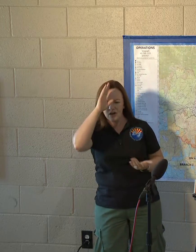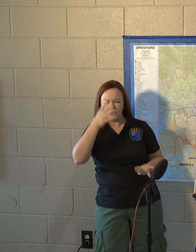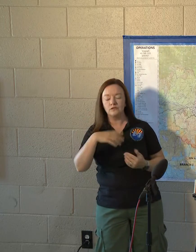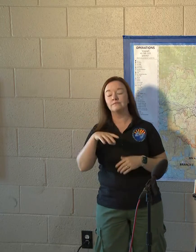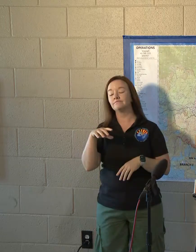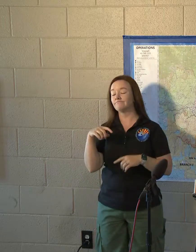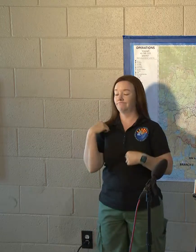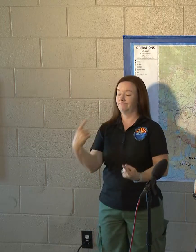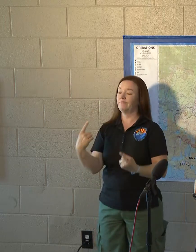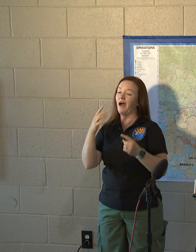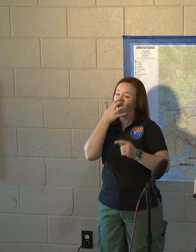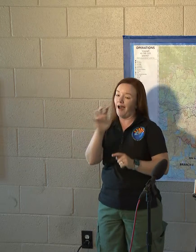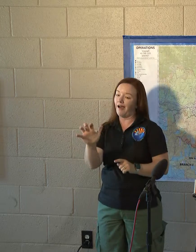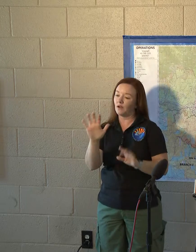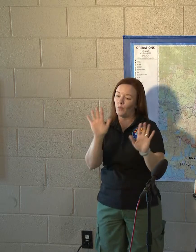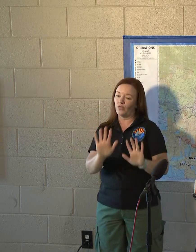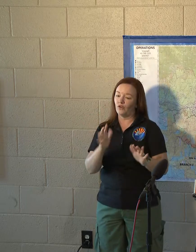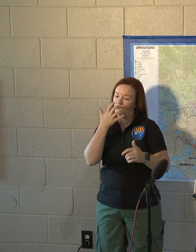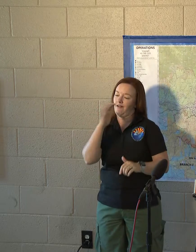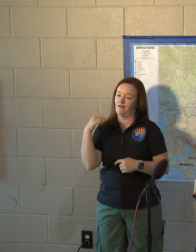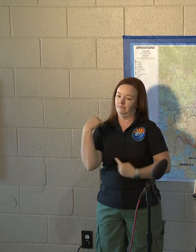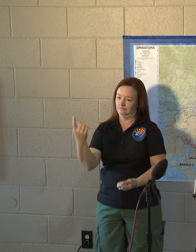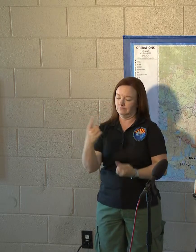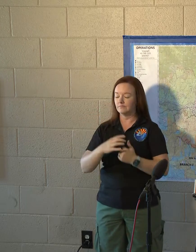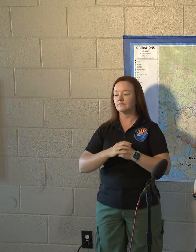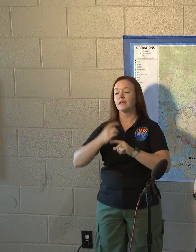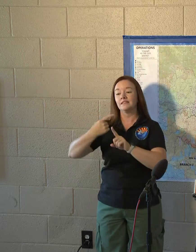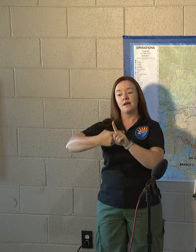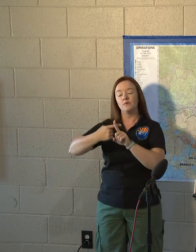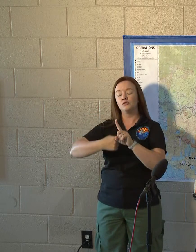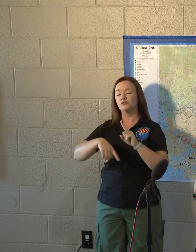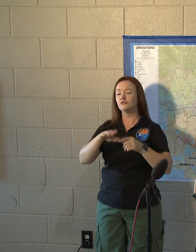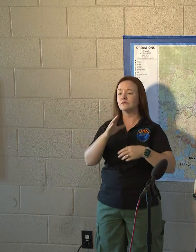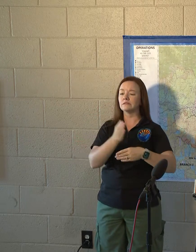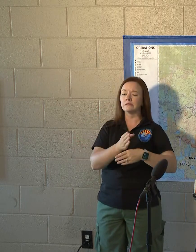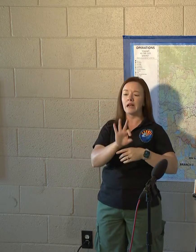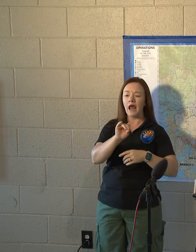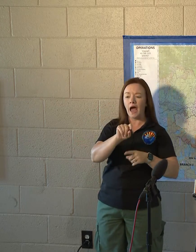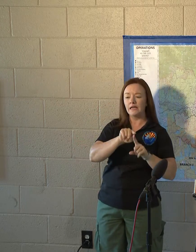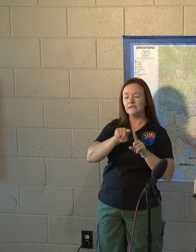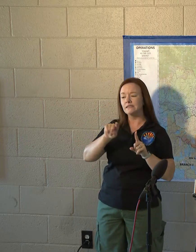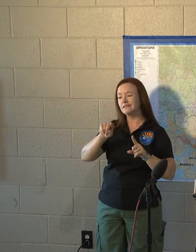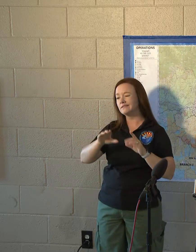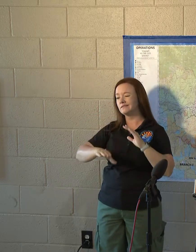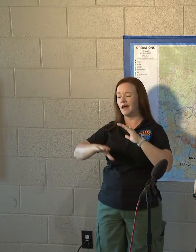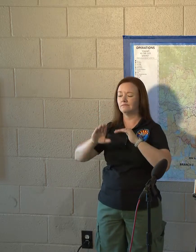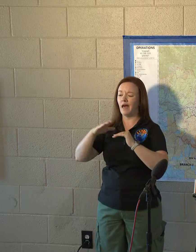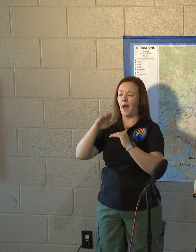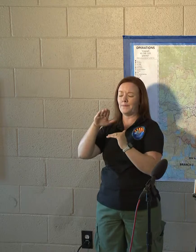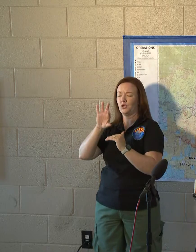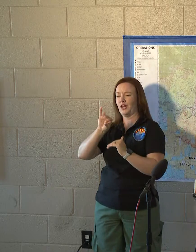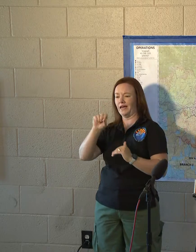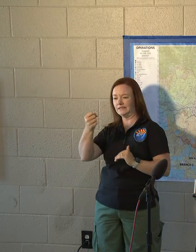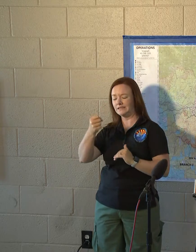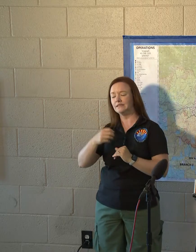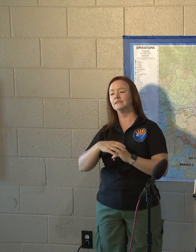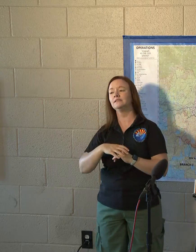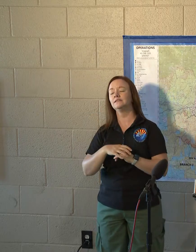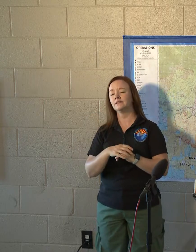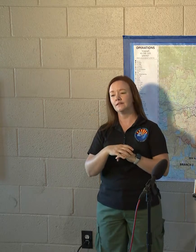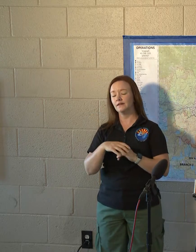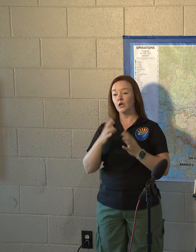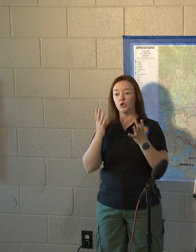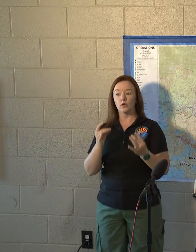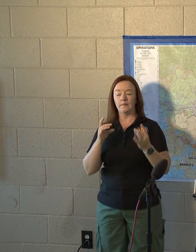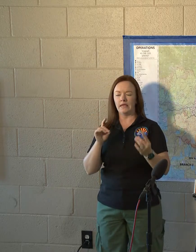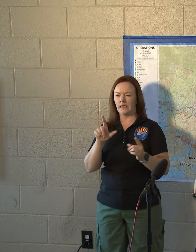has been hot. We've been dealing with temperatures in the mid to high 90s with single-digit humidities,